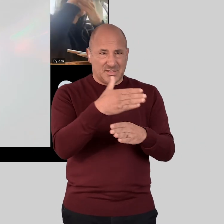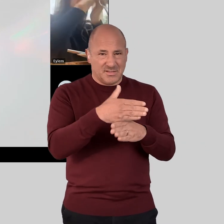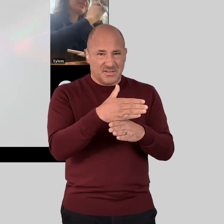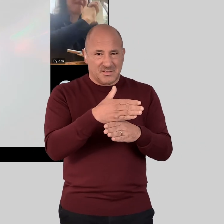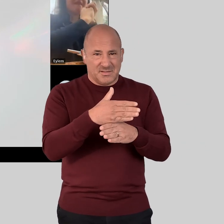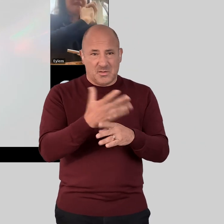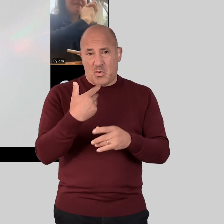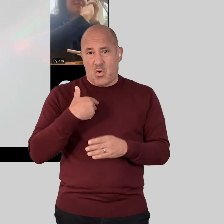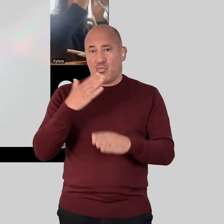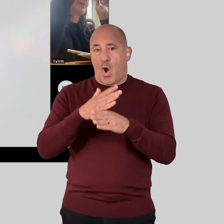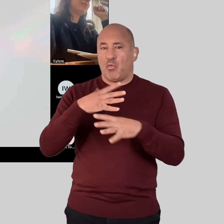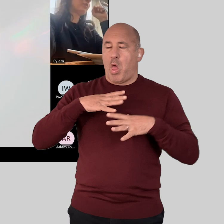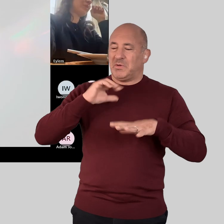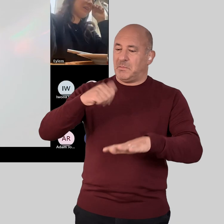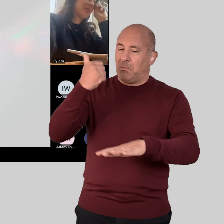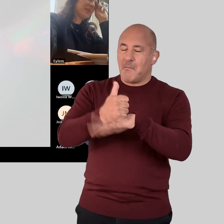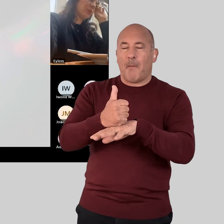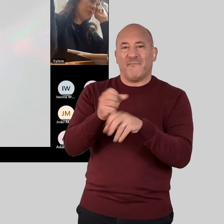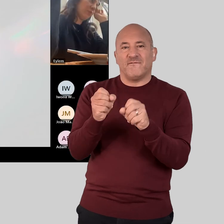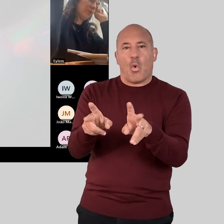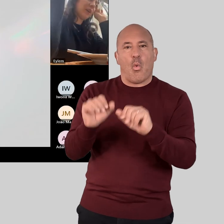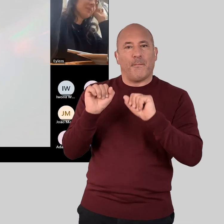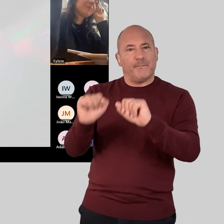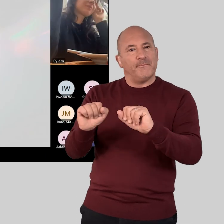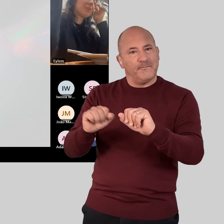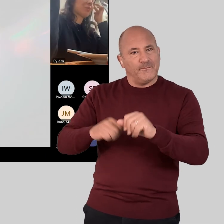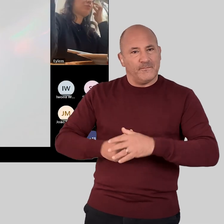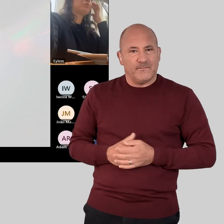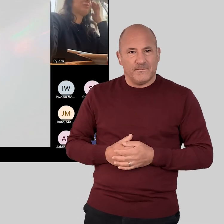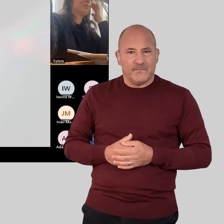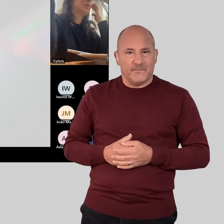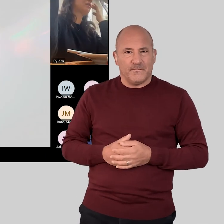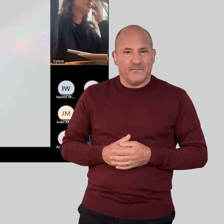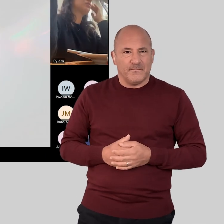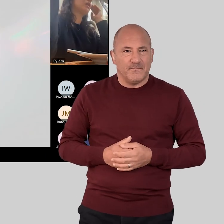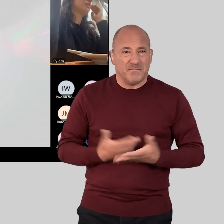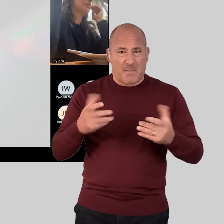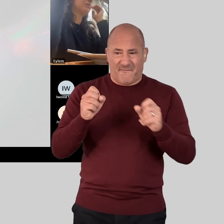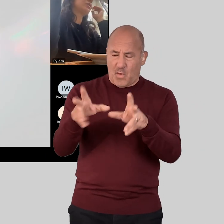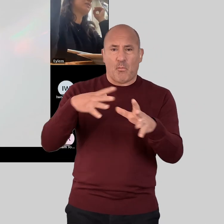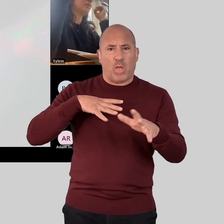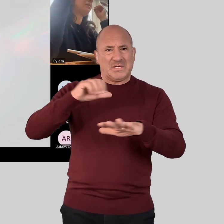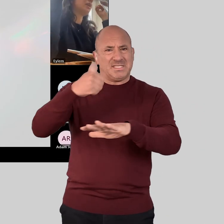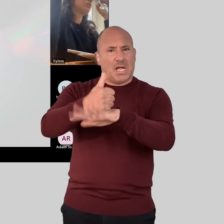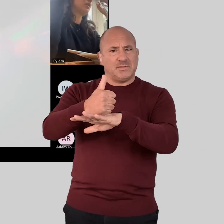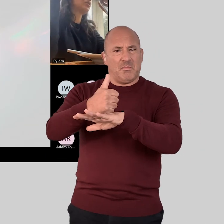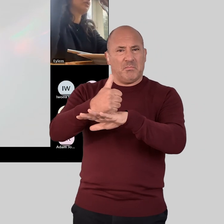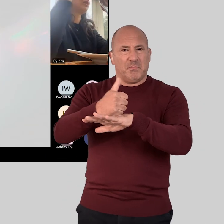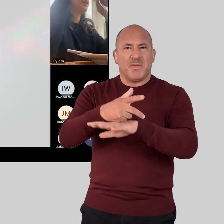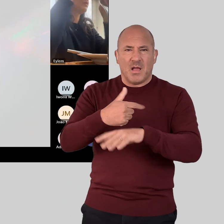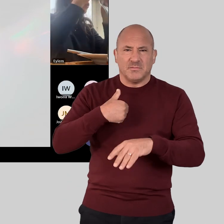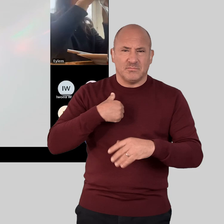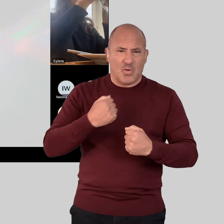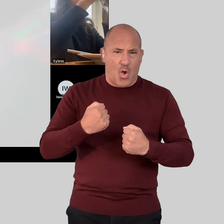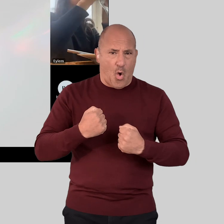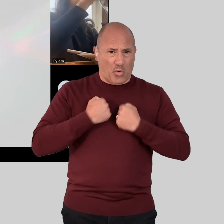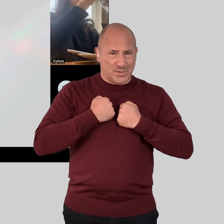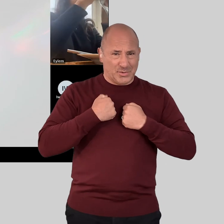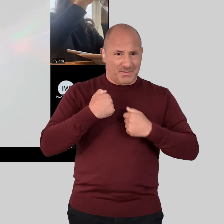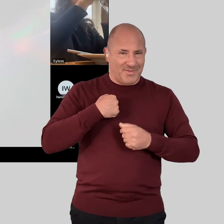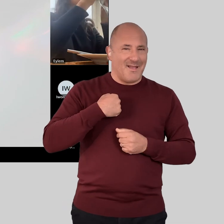Ownership as self-expression within the practice and when working within the established form. So you've